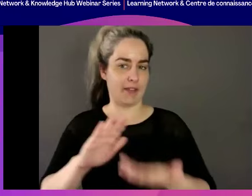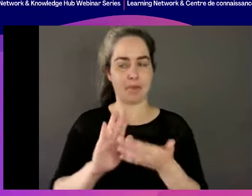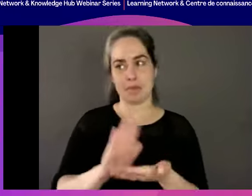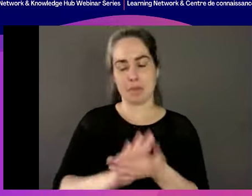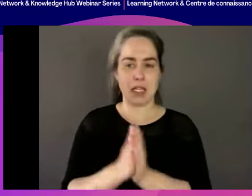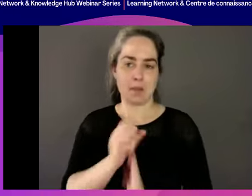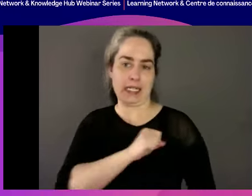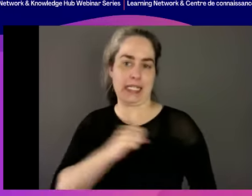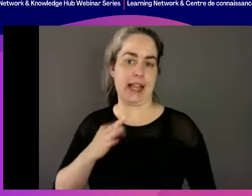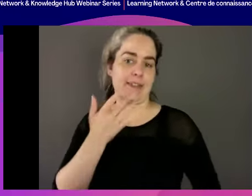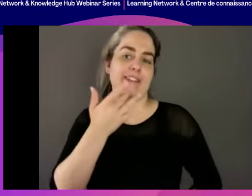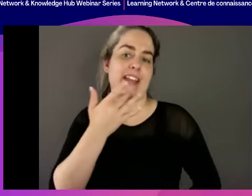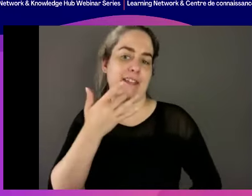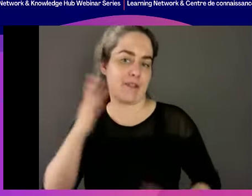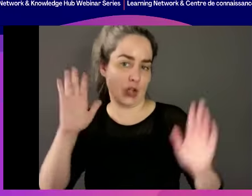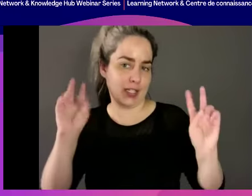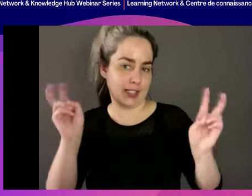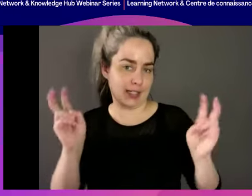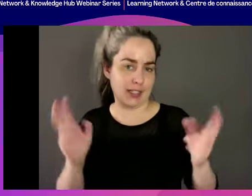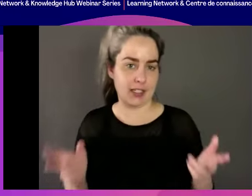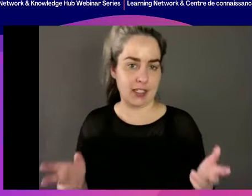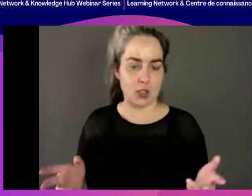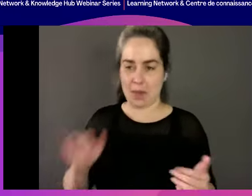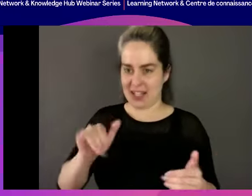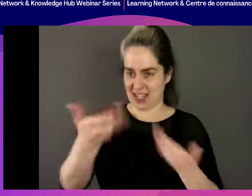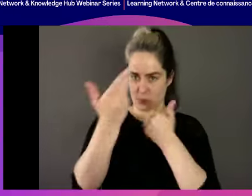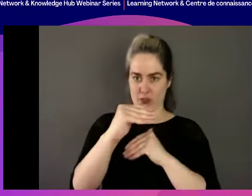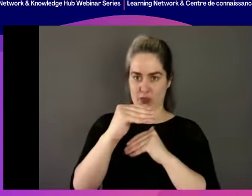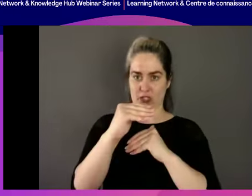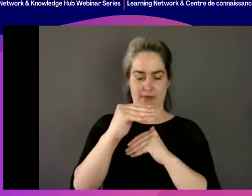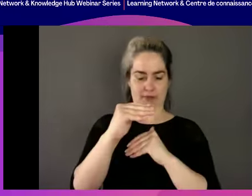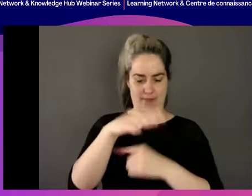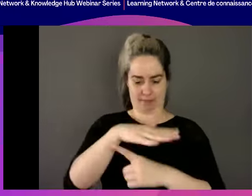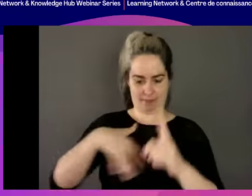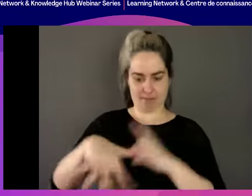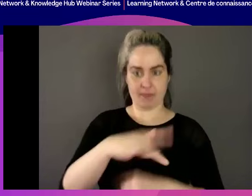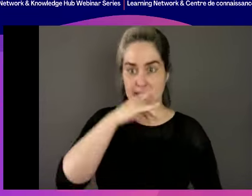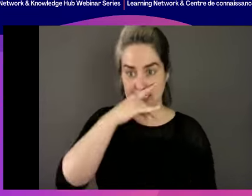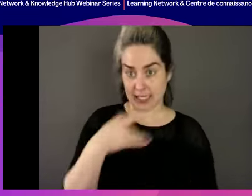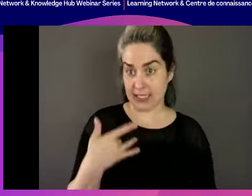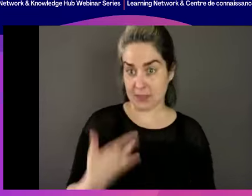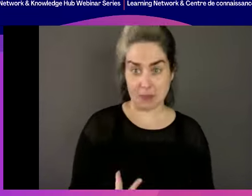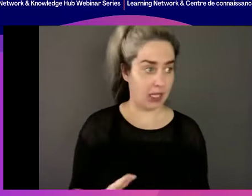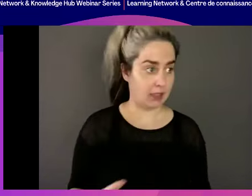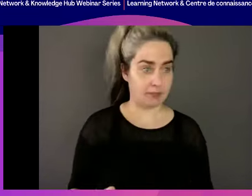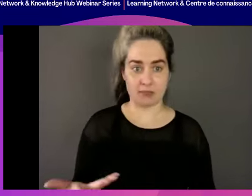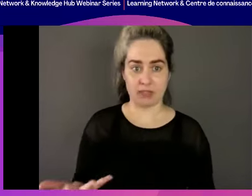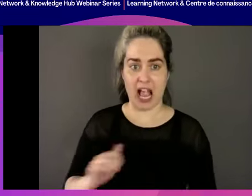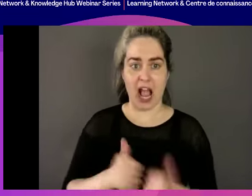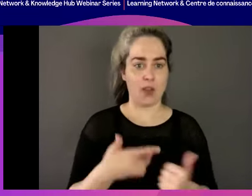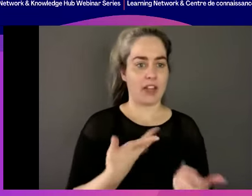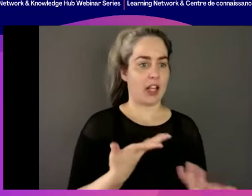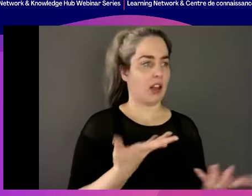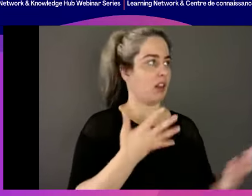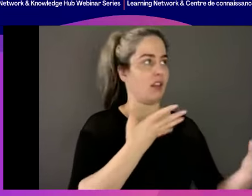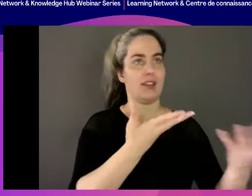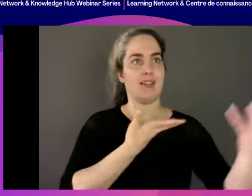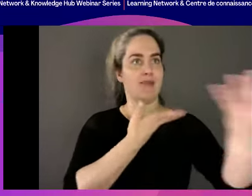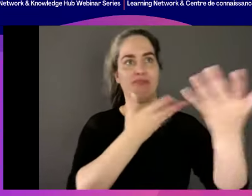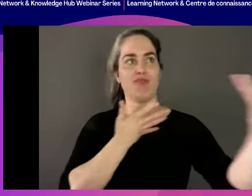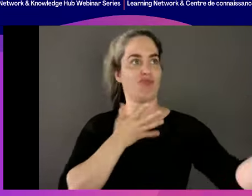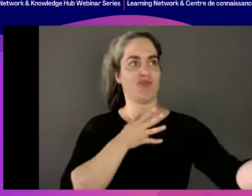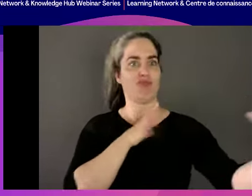person shared, because of the restrictive and abusive environments in schools, the kids often were forced to identify with their aggressors and displace